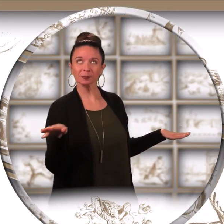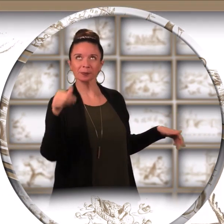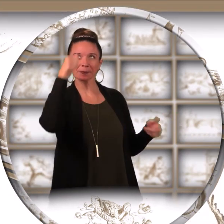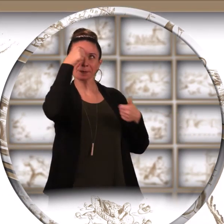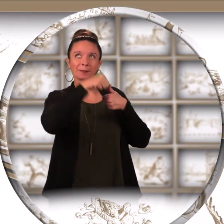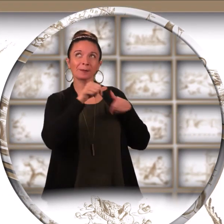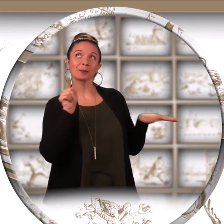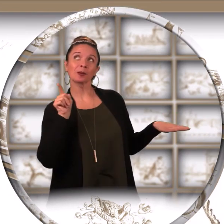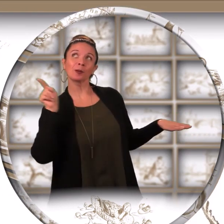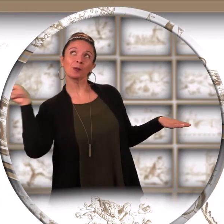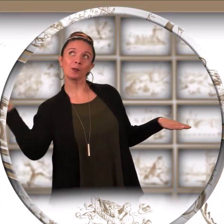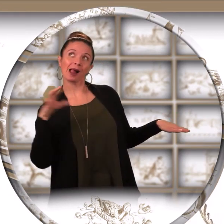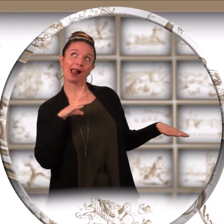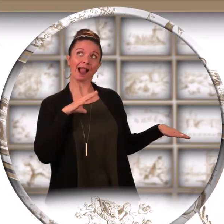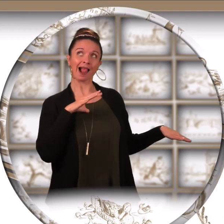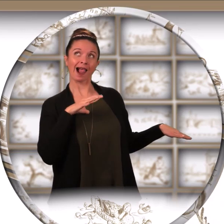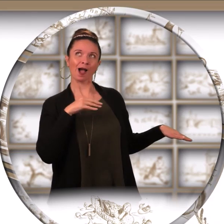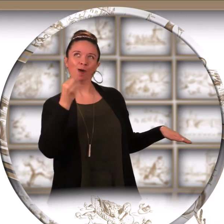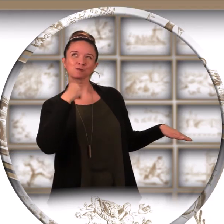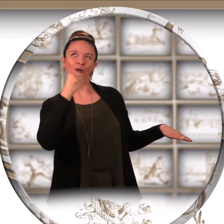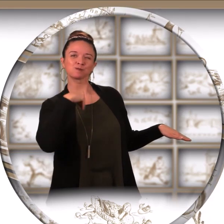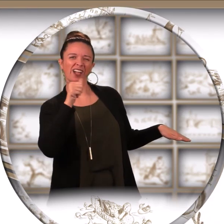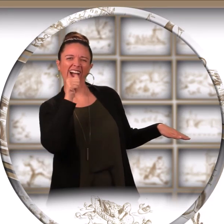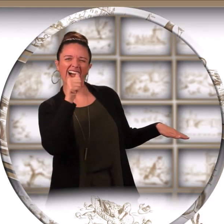to hatch ducklings."